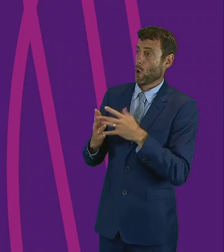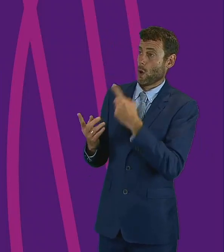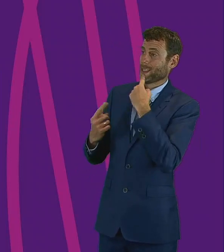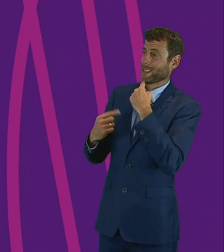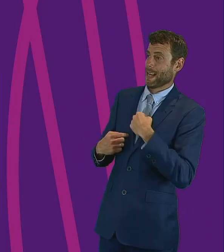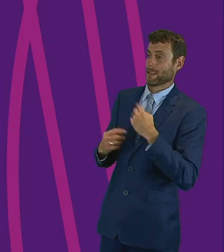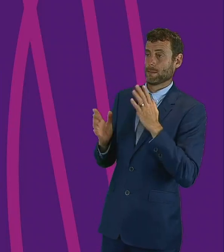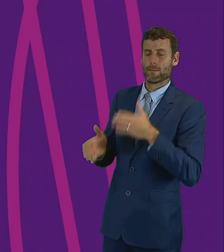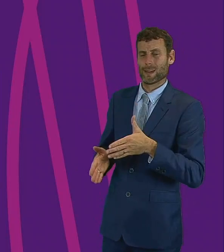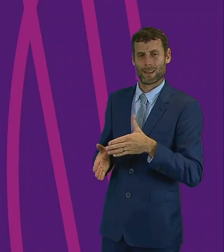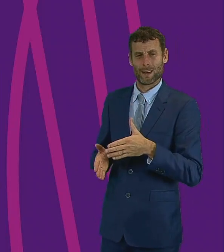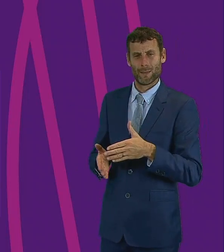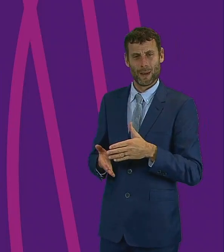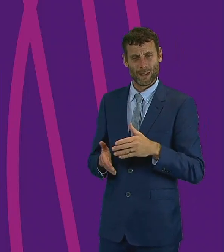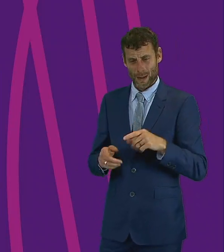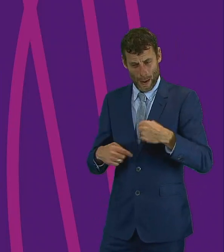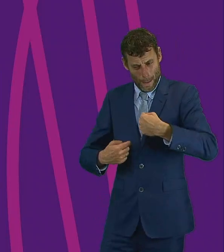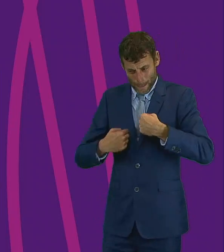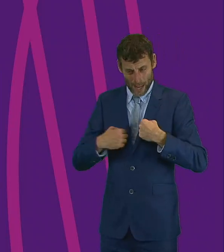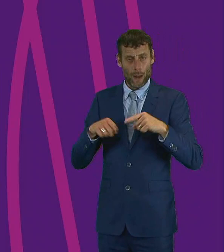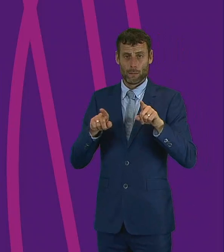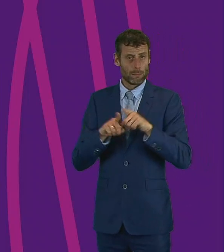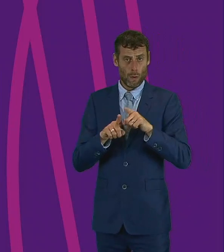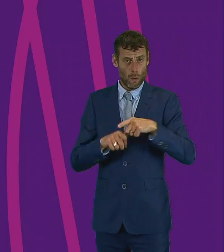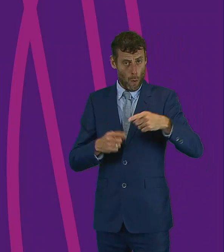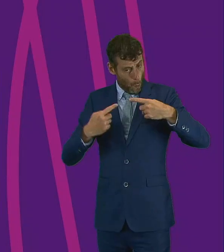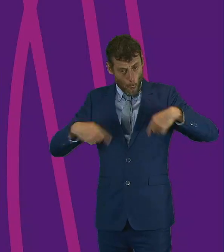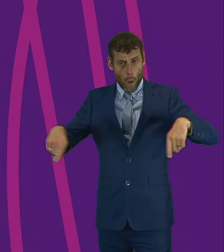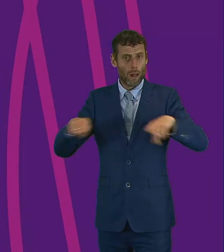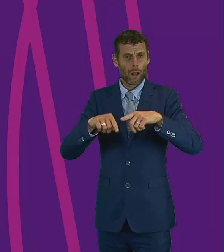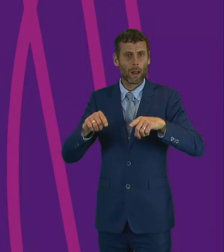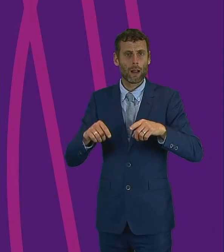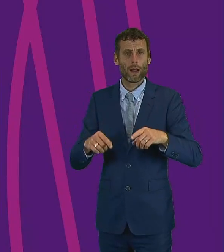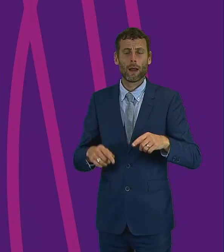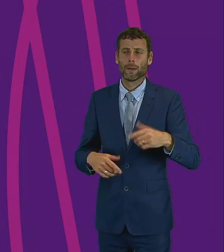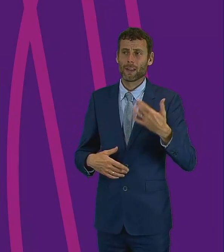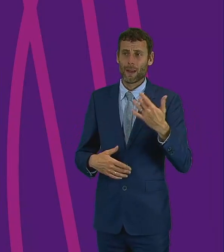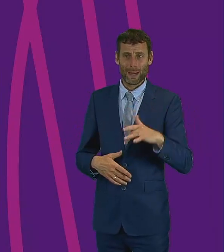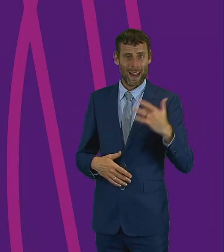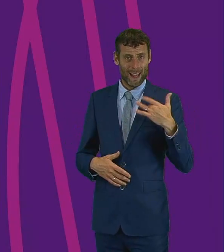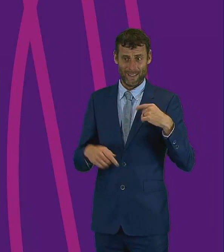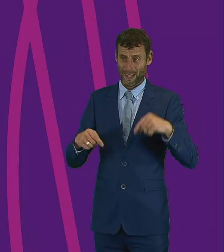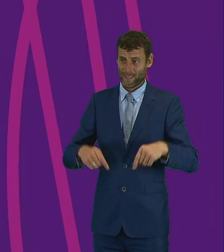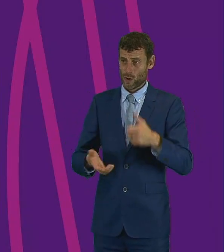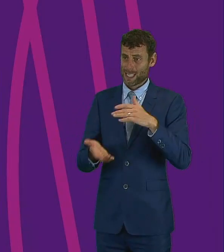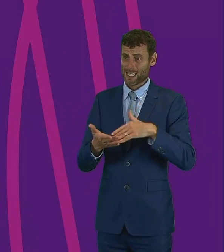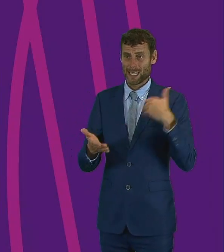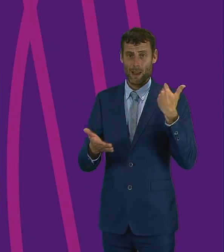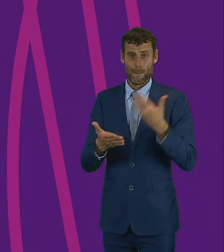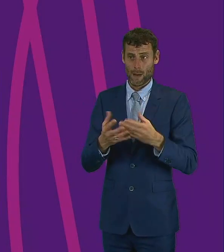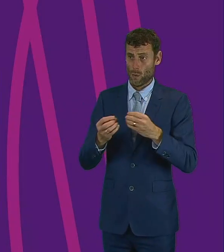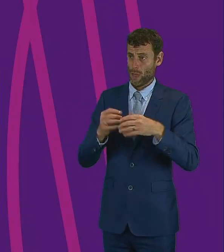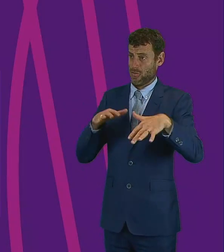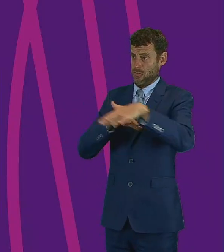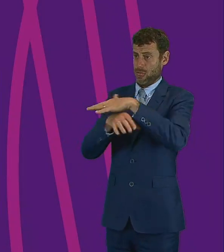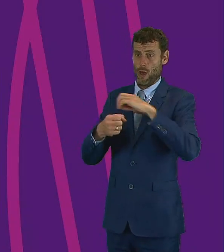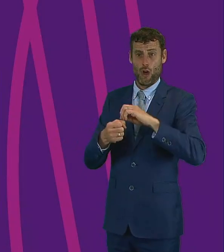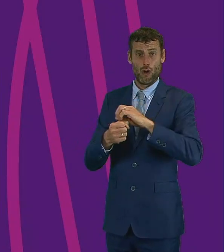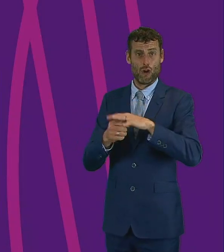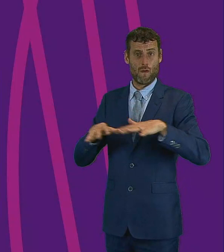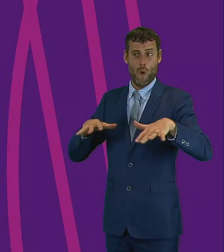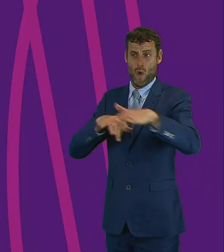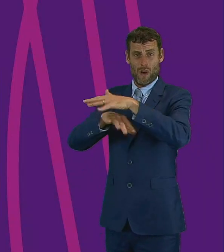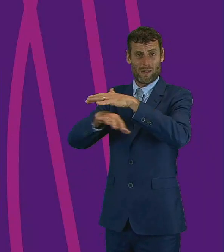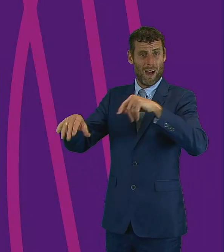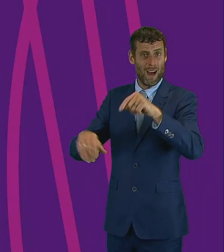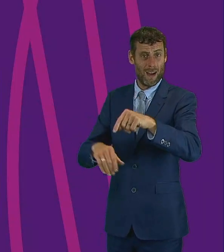think all of us, and I include myself in this, given that we've been living with this for 6 months now. It gets harder. These